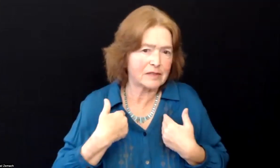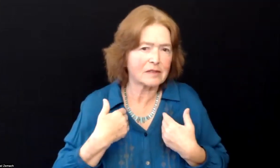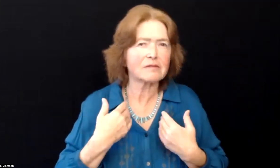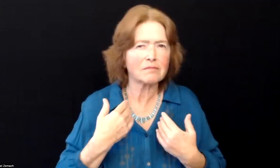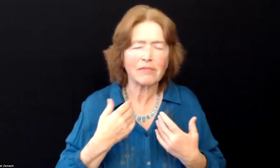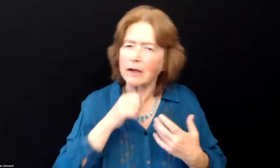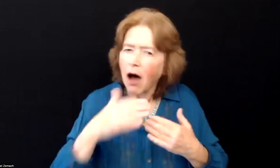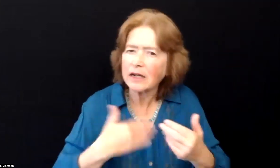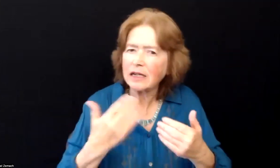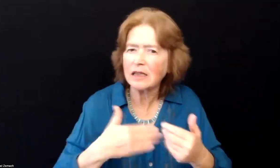have